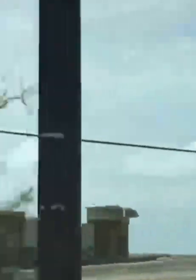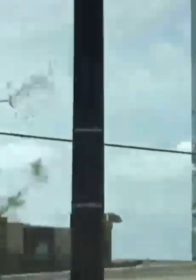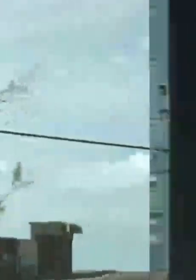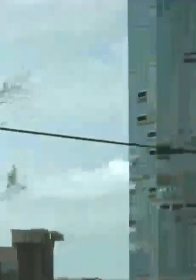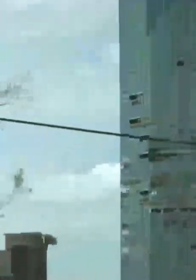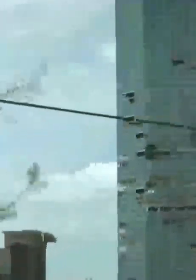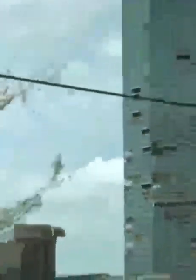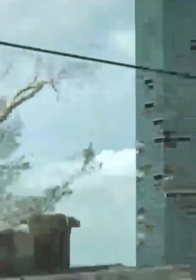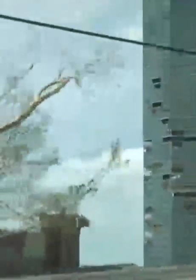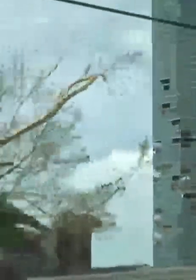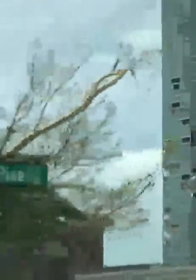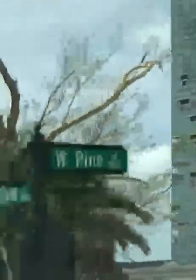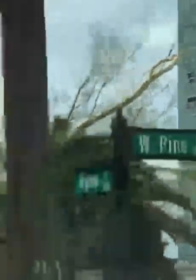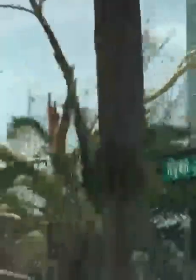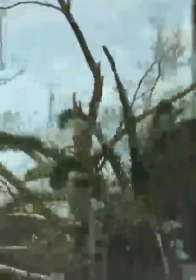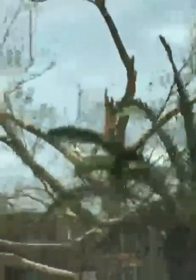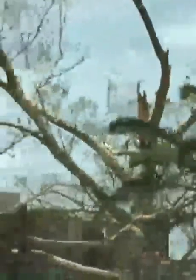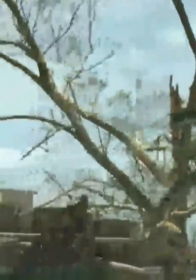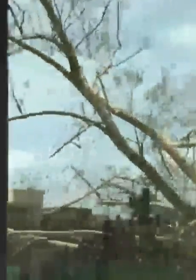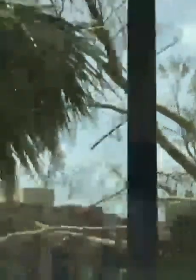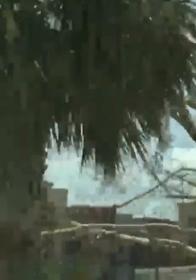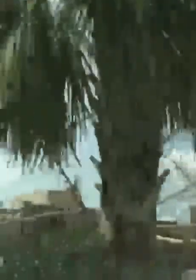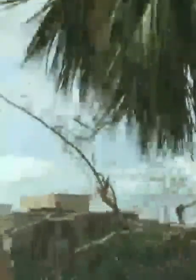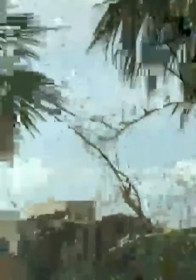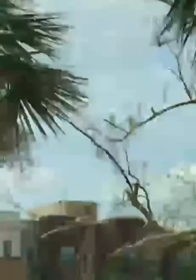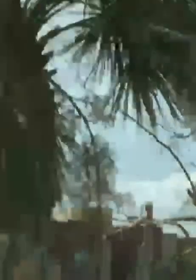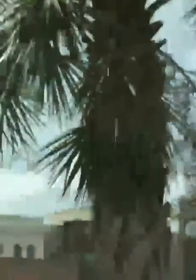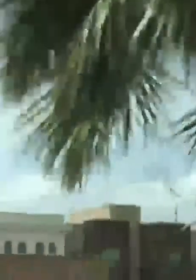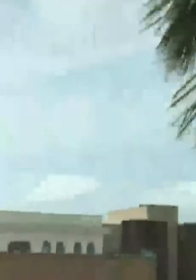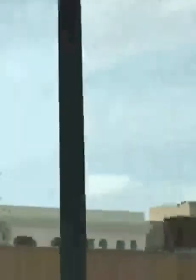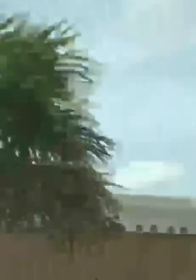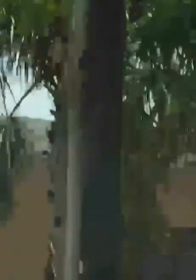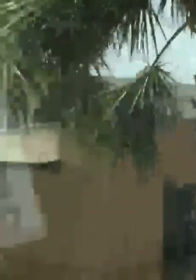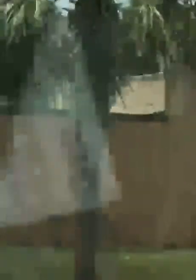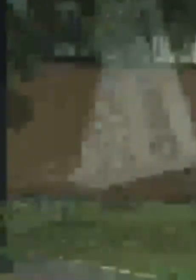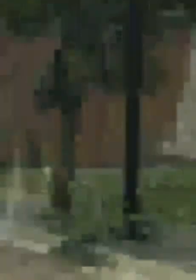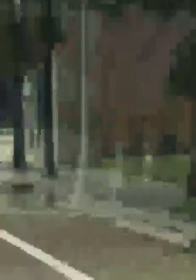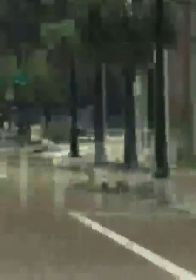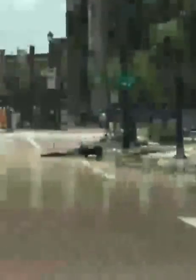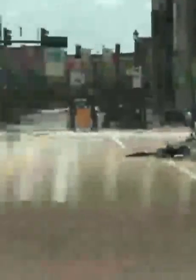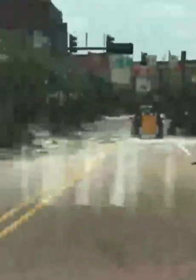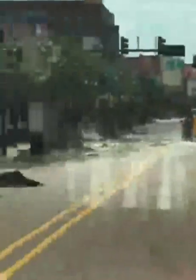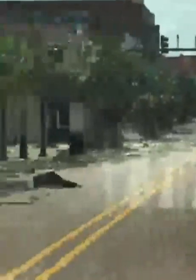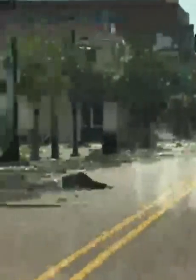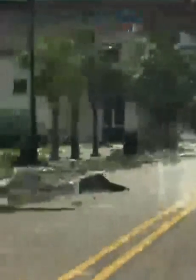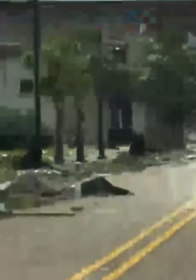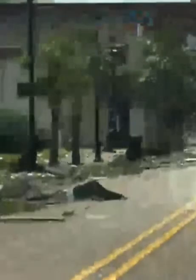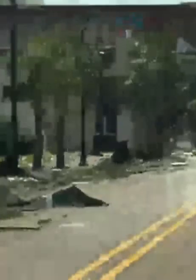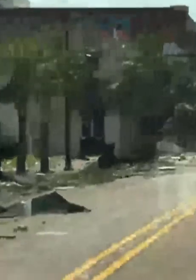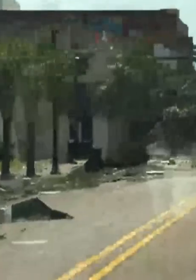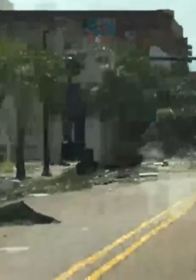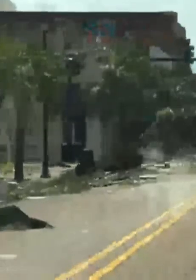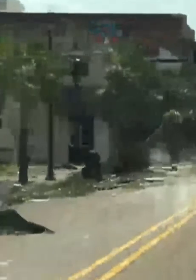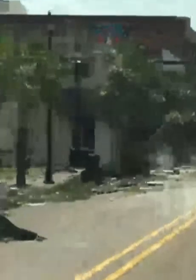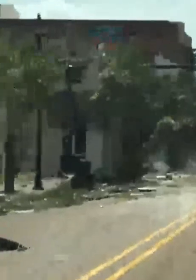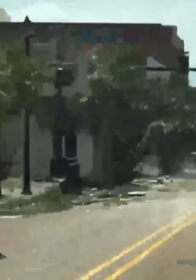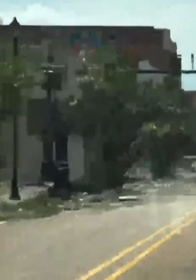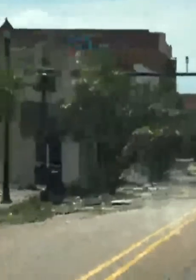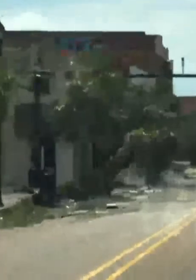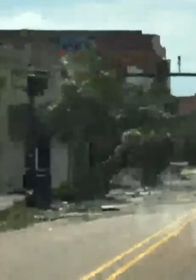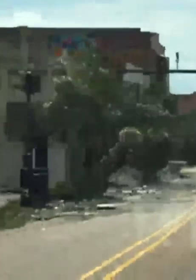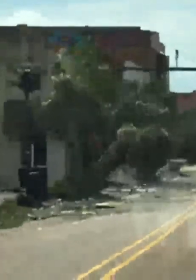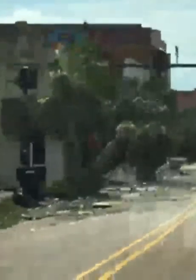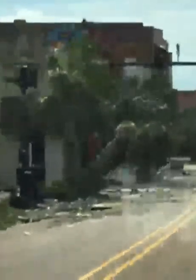isn't. But this is our first opportunity to get into downtown Lake Charles now. This is